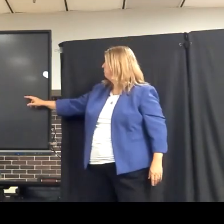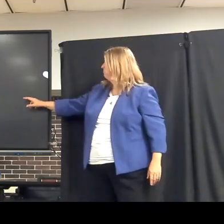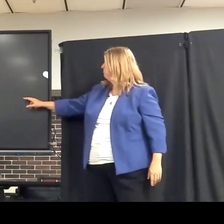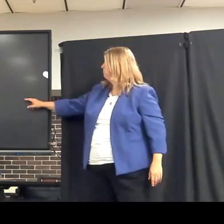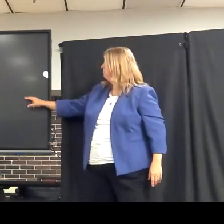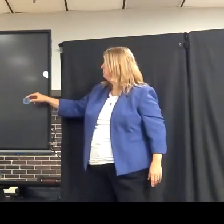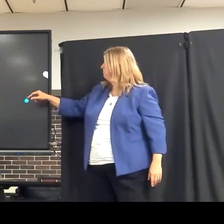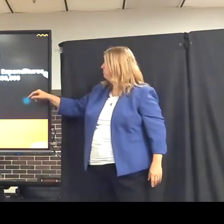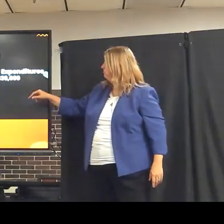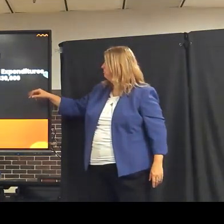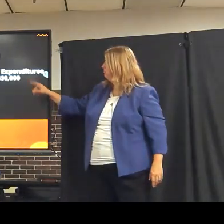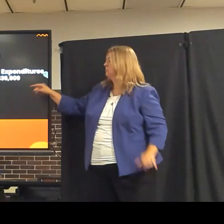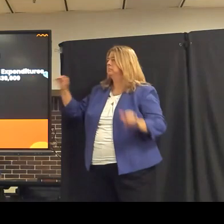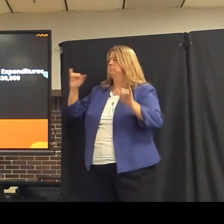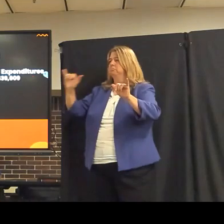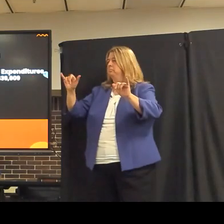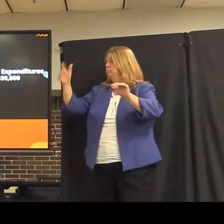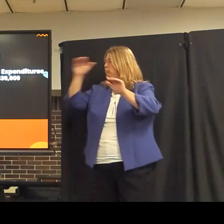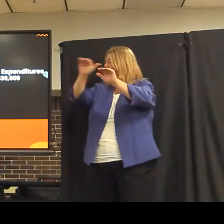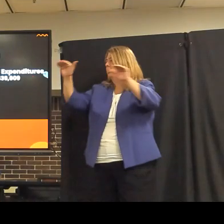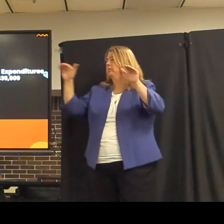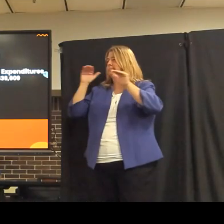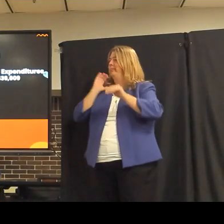sure that we're staying on track.